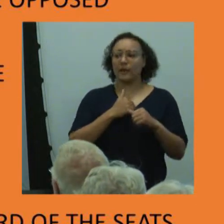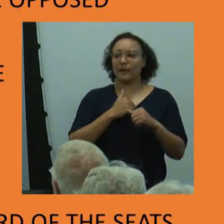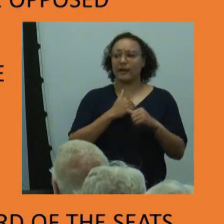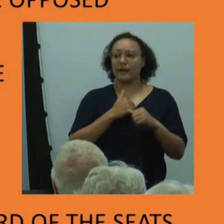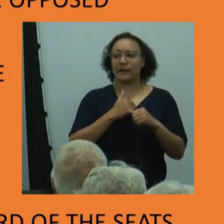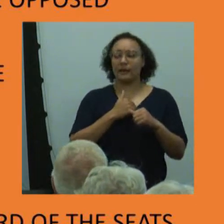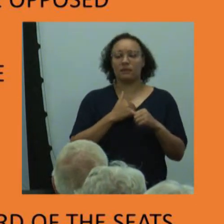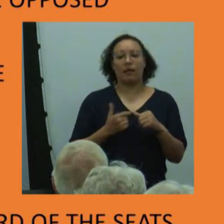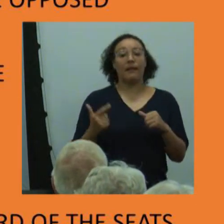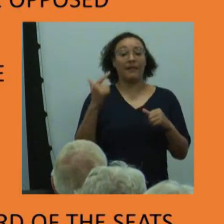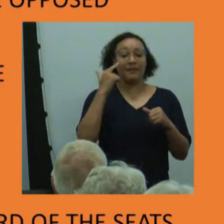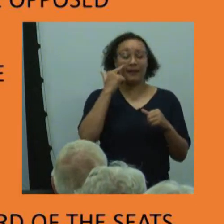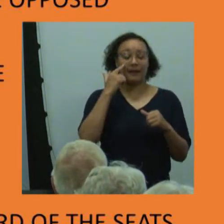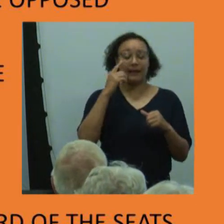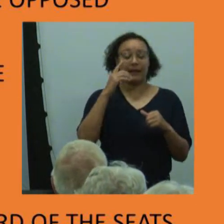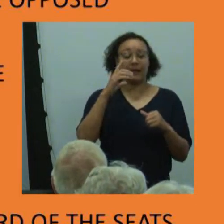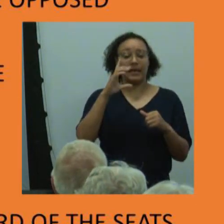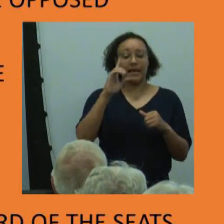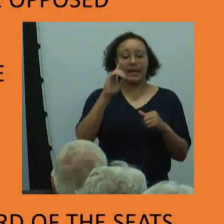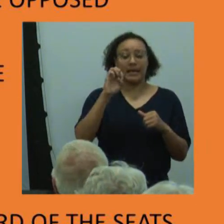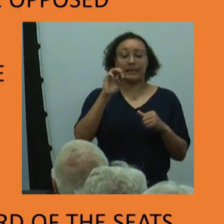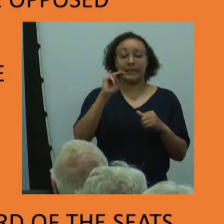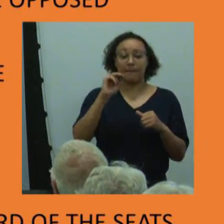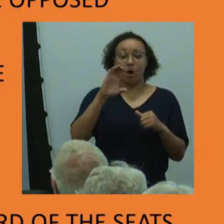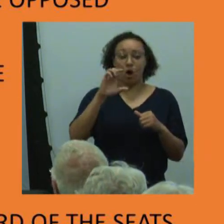the will of the people. But